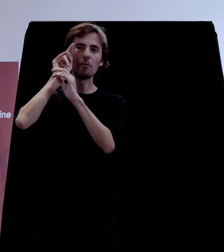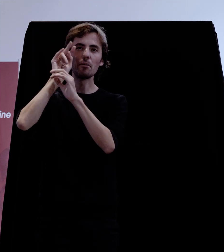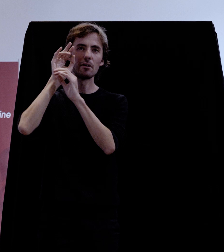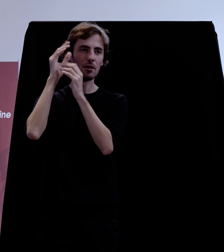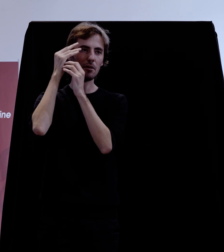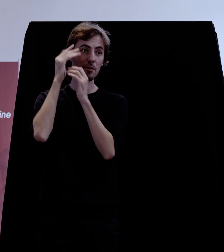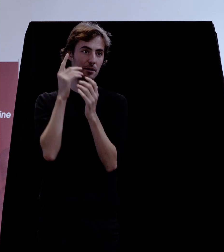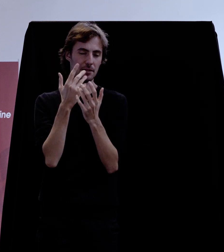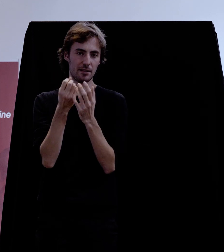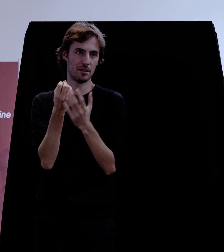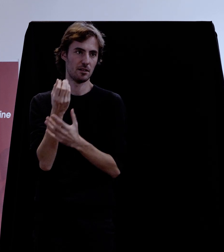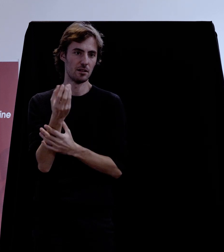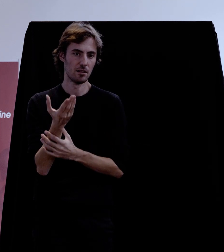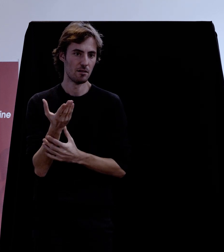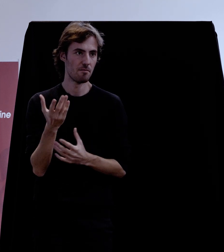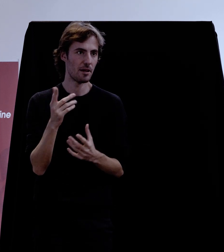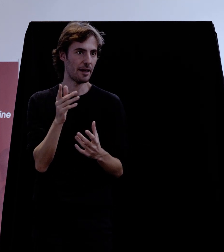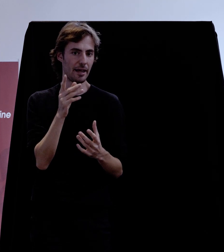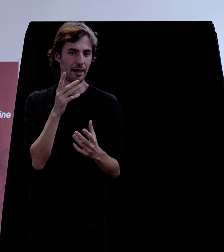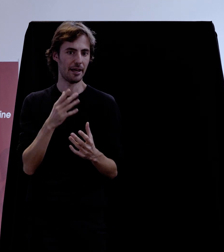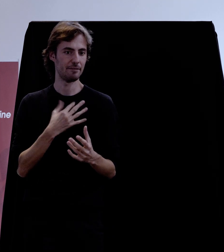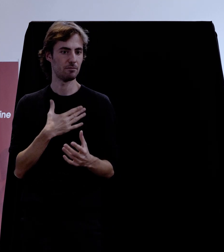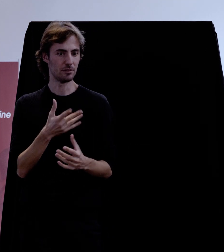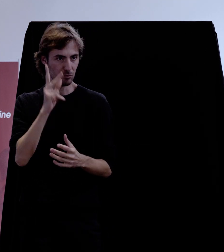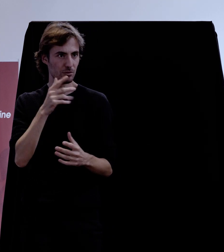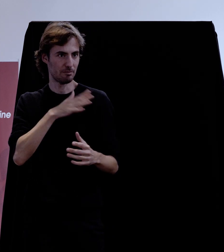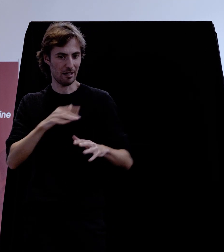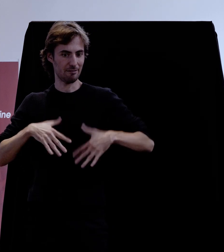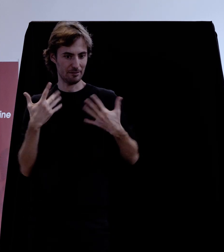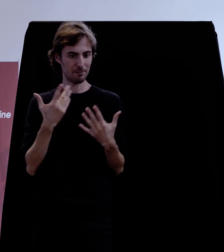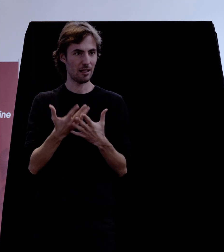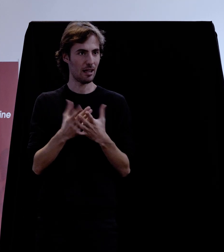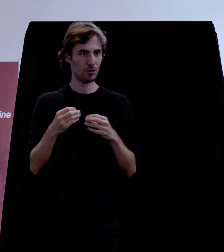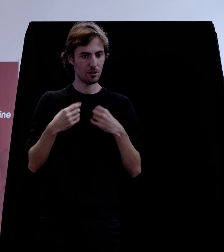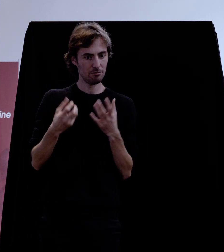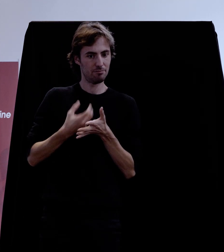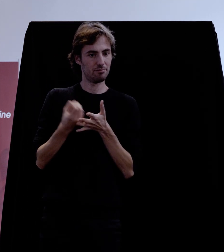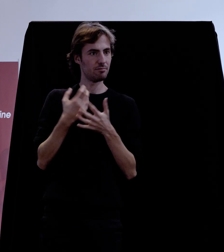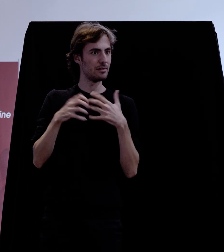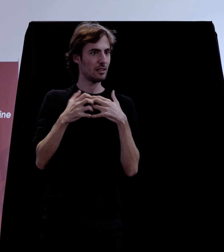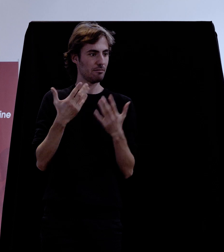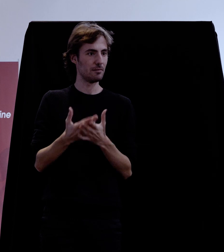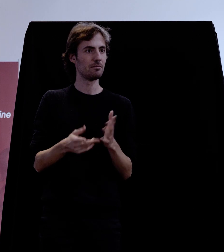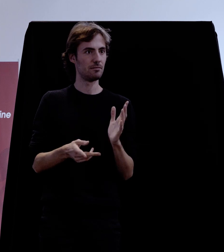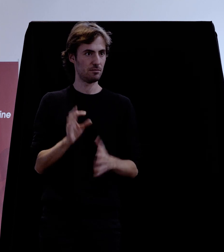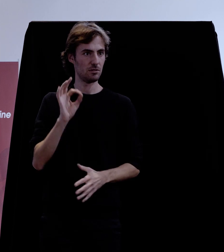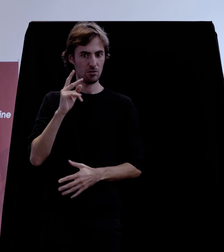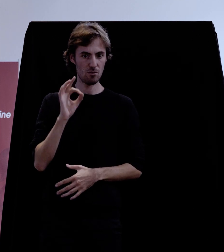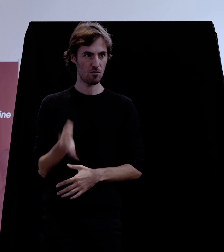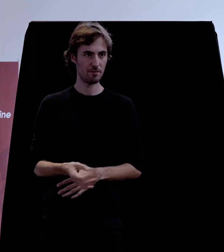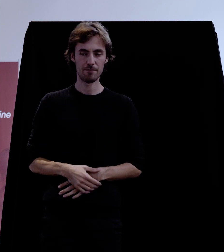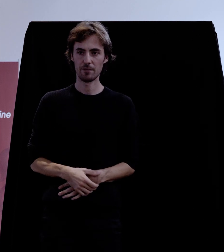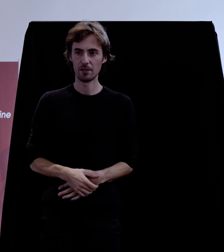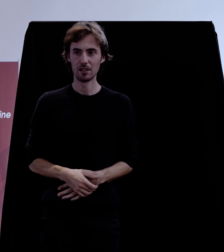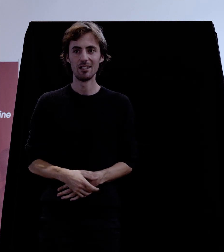anything to get that stimulation into his brain. So he's engaging in repetitive behaviors partly because they